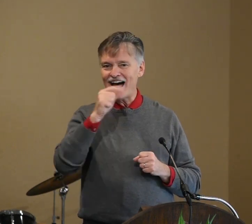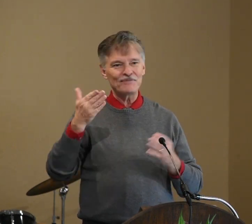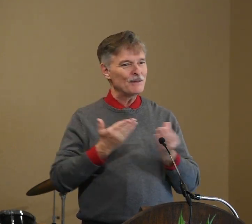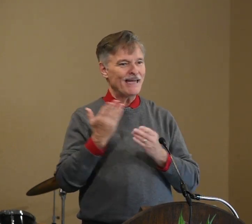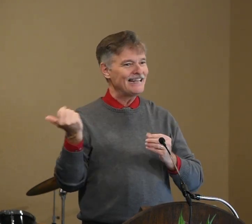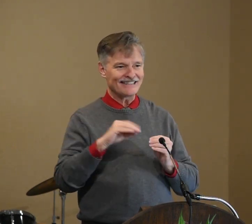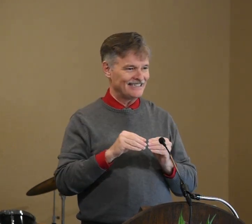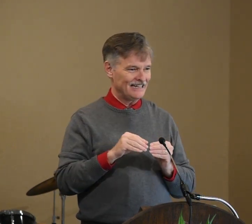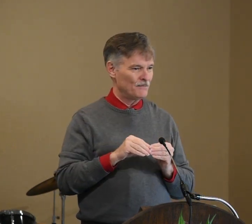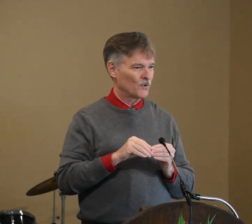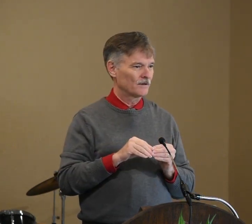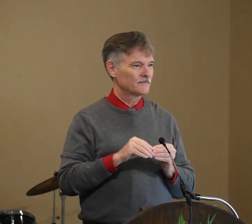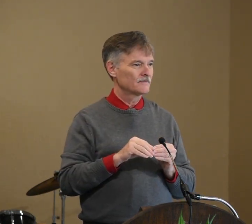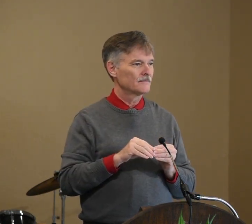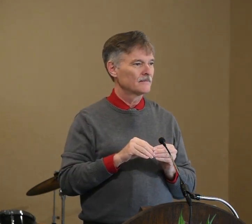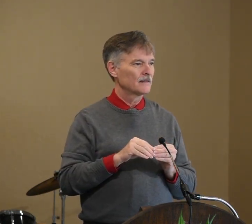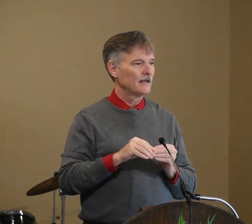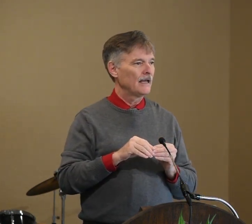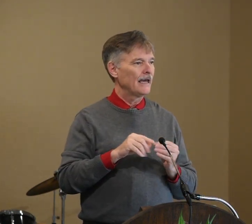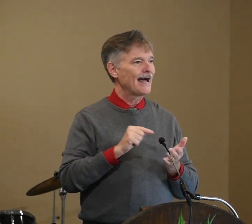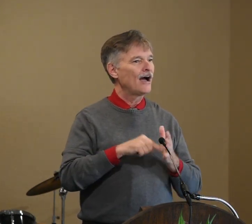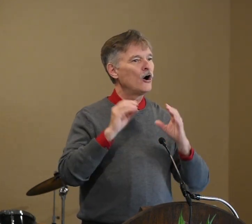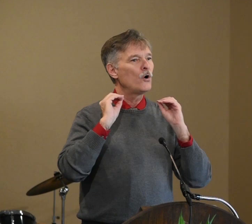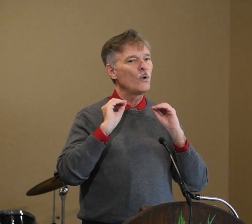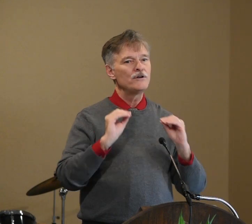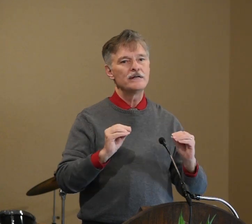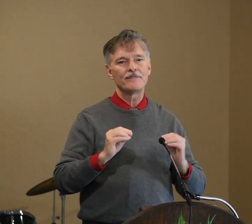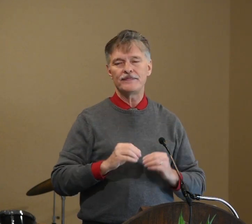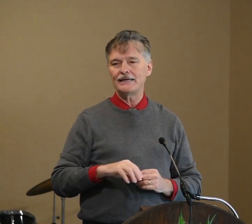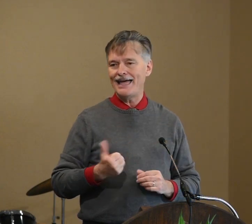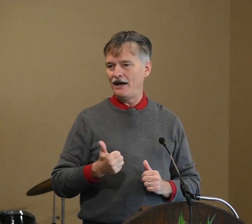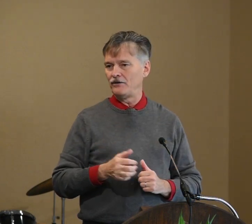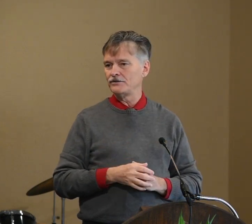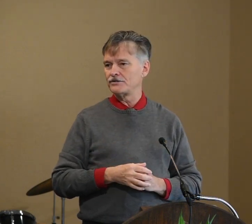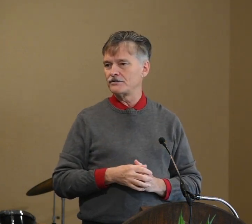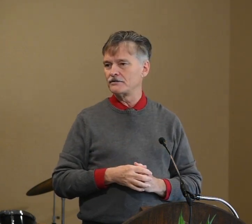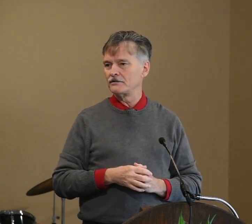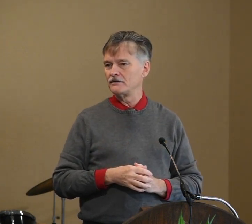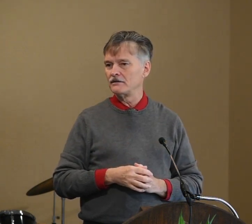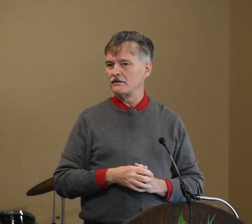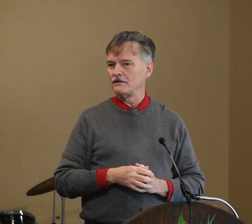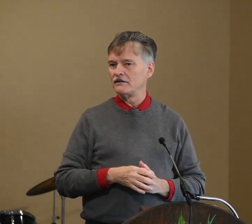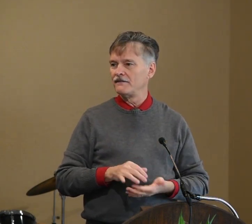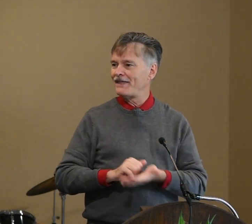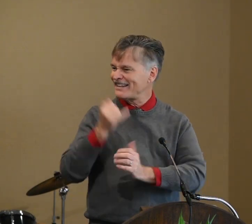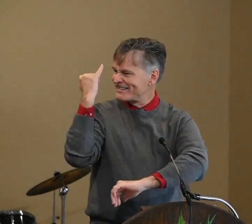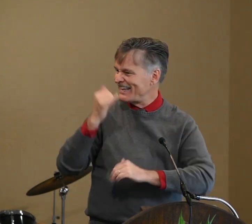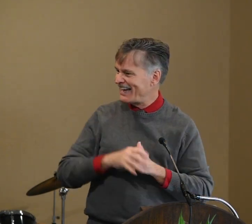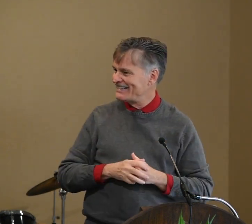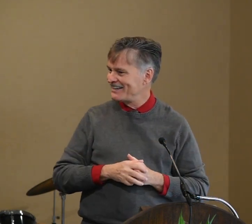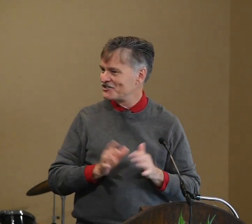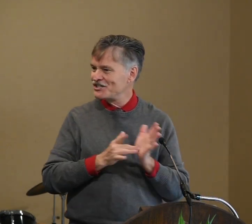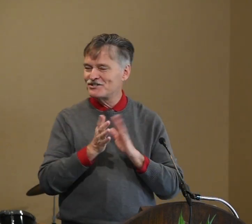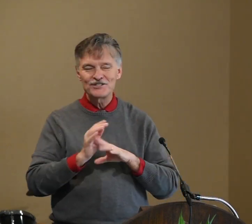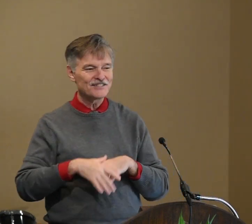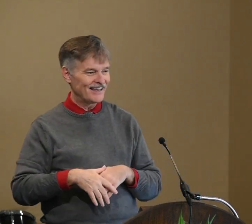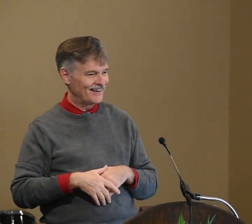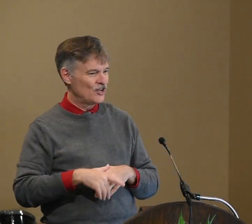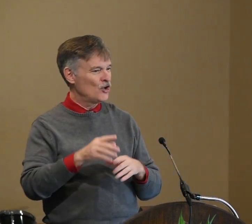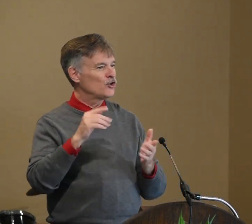not the bank's anymore, and I owe nothing else. That's the idea. Jesus said,